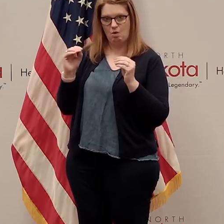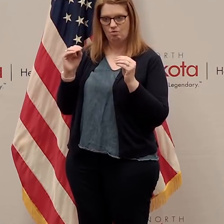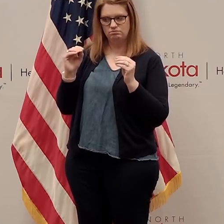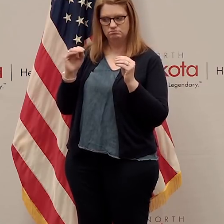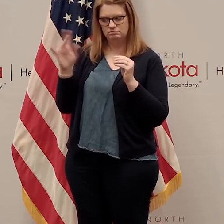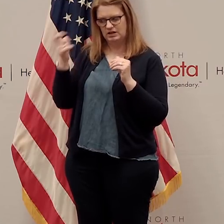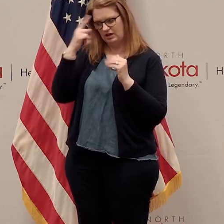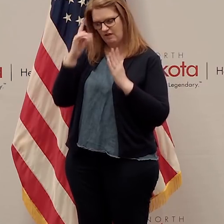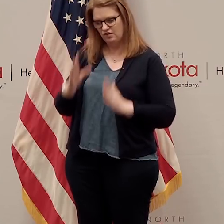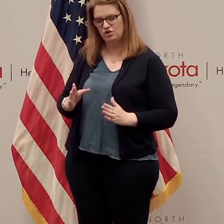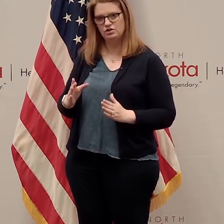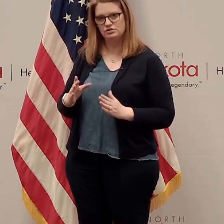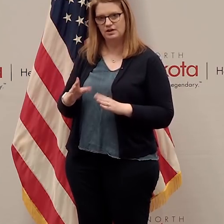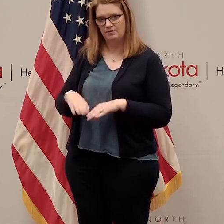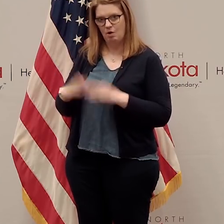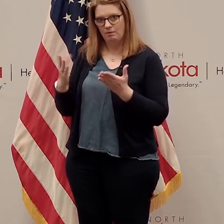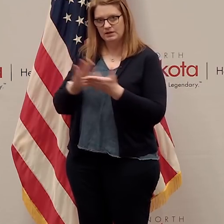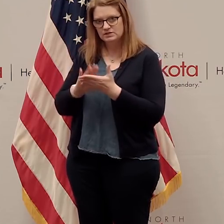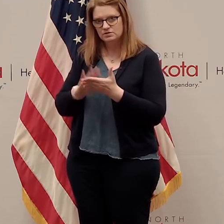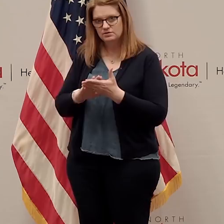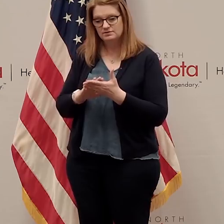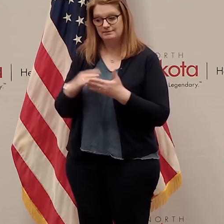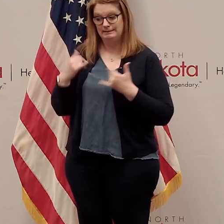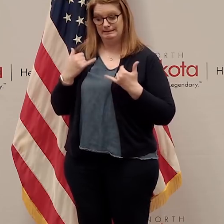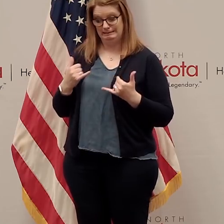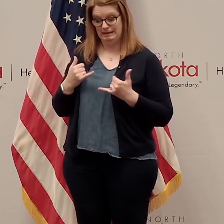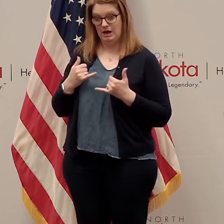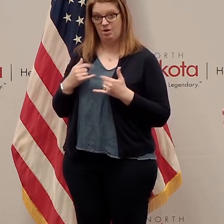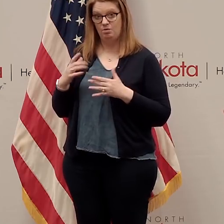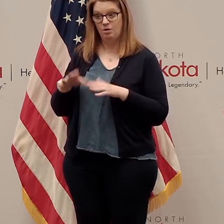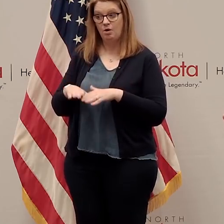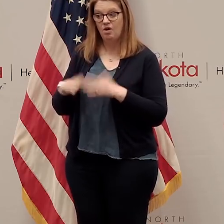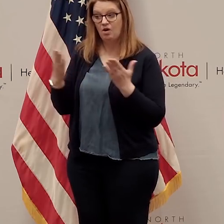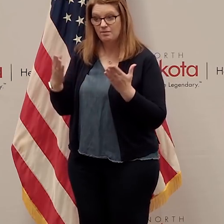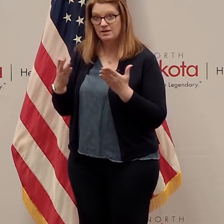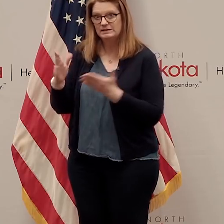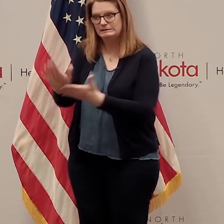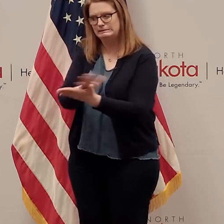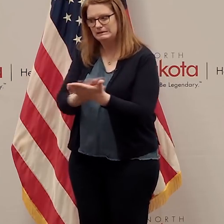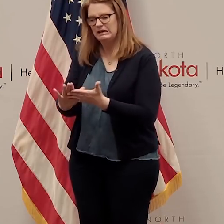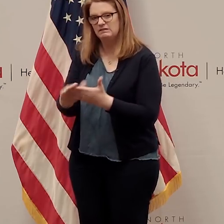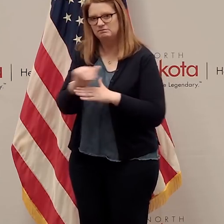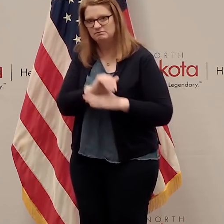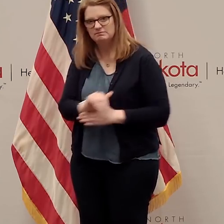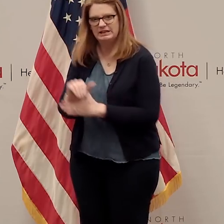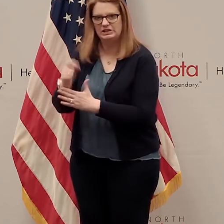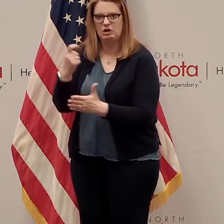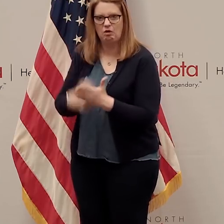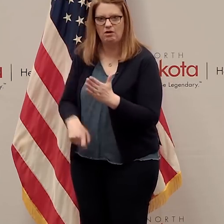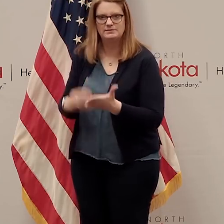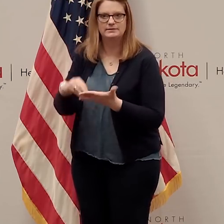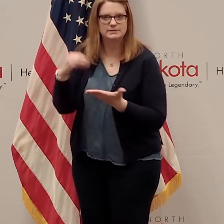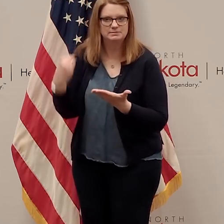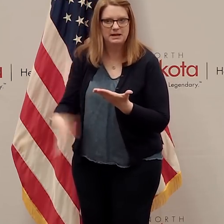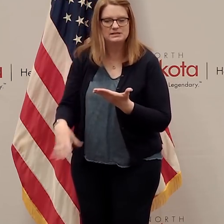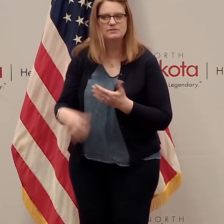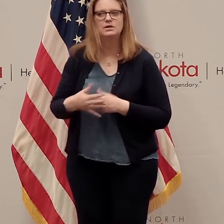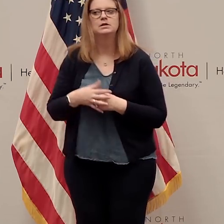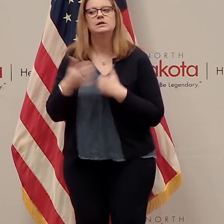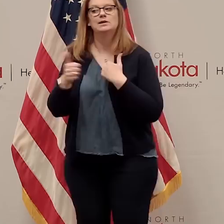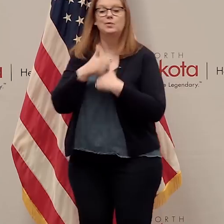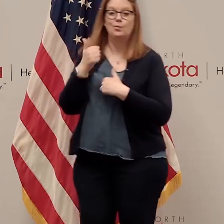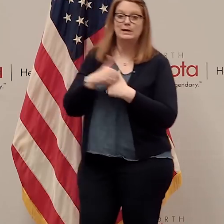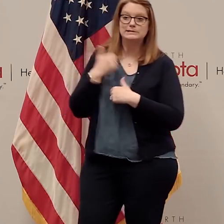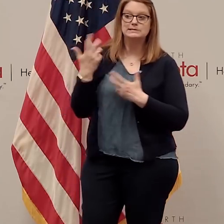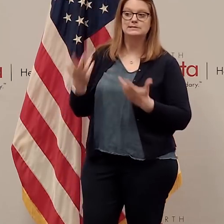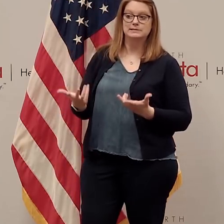they're concerned about the cost associated with having to disinfect the schools every night. They're concerned about the sort of the risk benefit